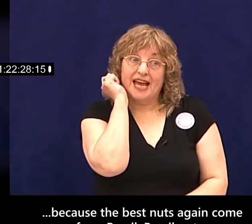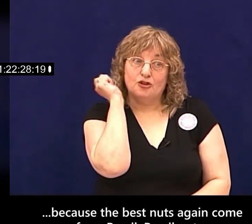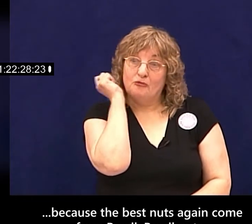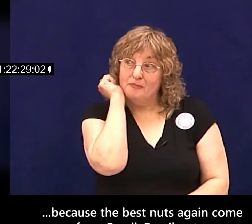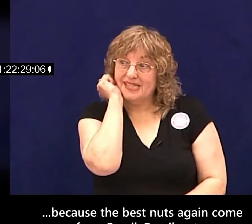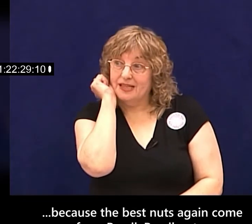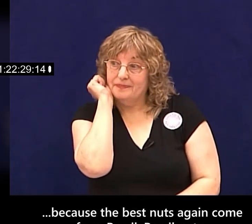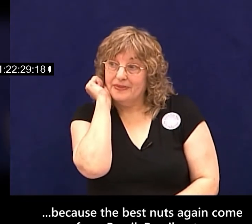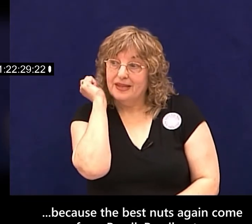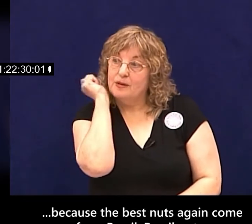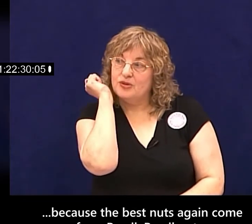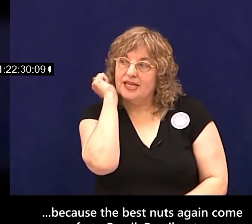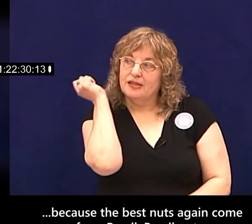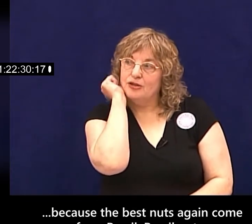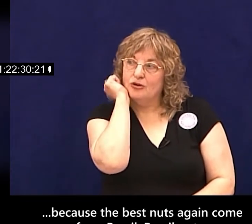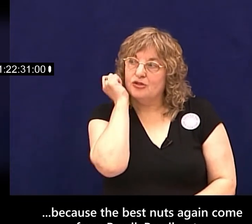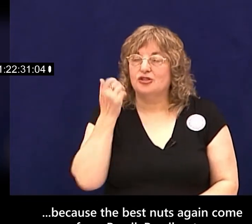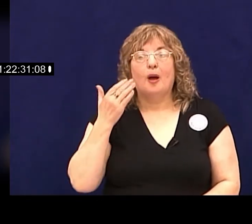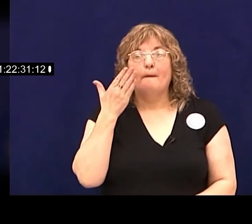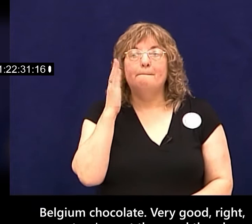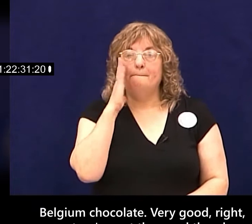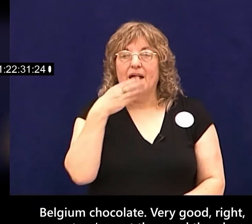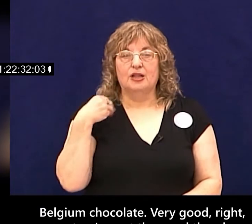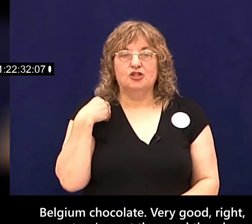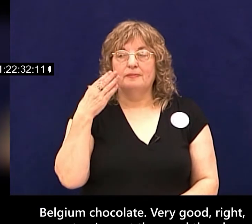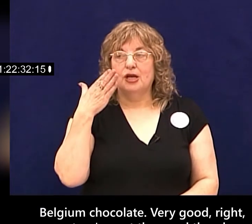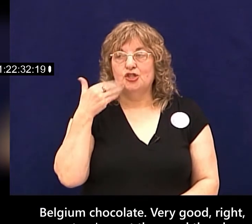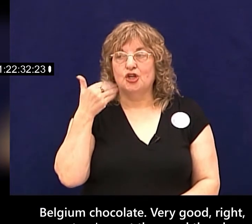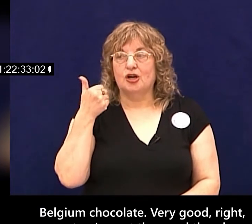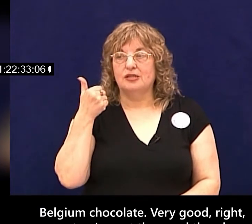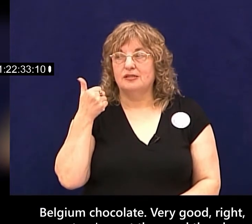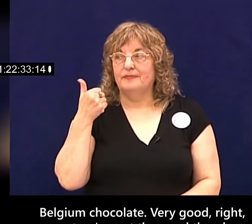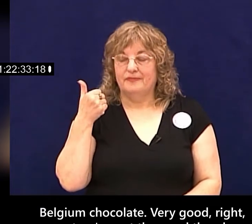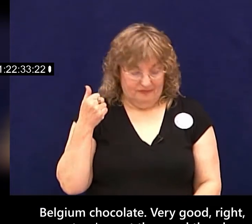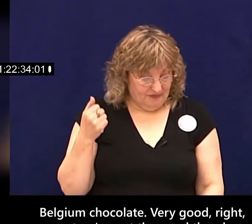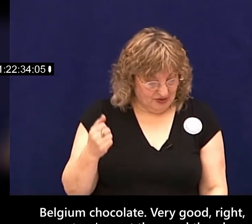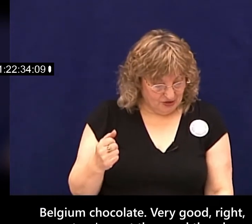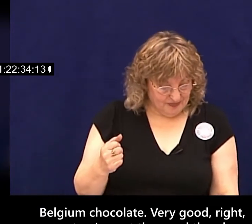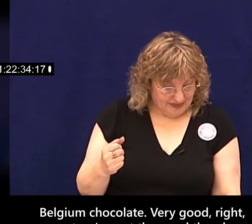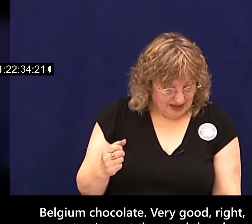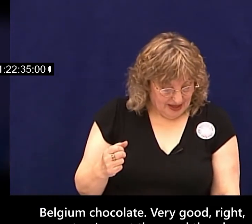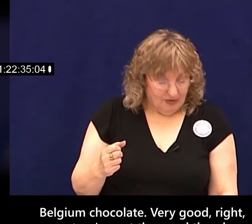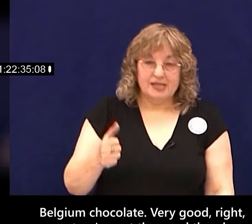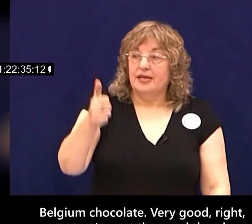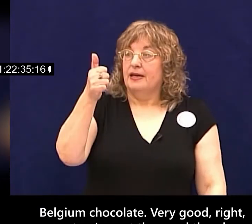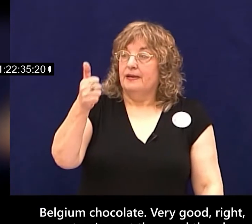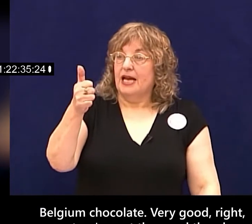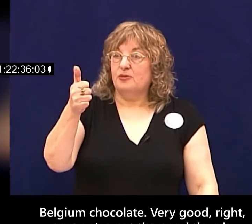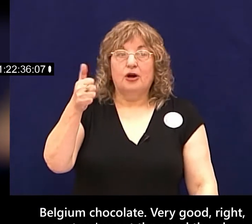come from Brazil. Brazil nuts, Belgium chocolate. Very good. Right, next we've got the